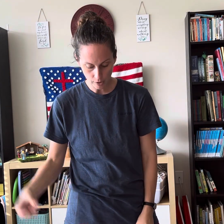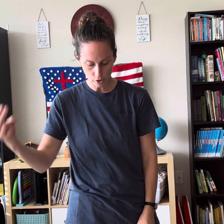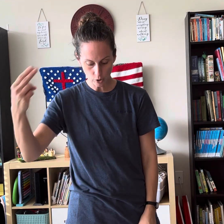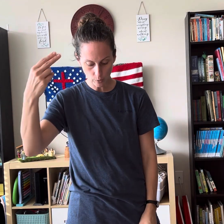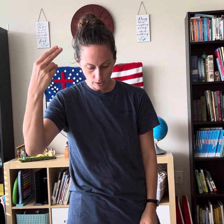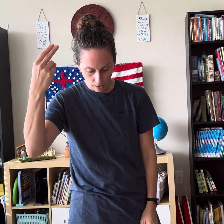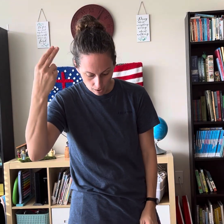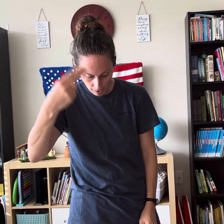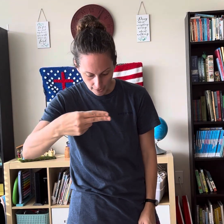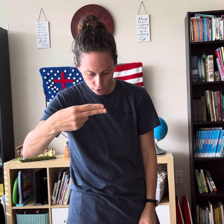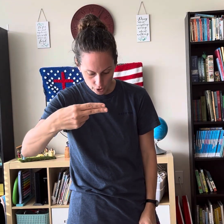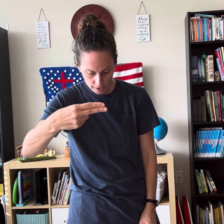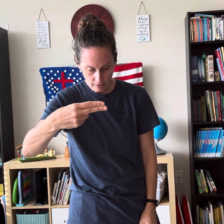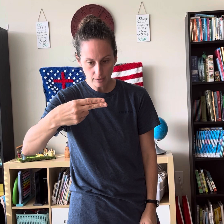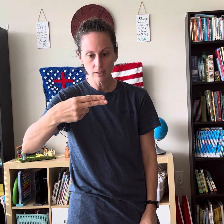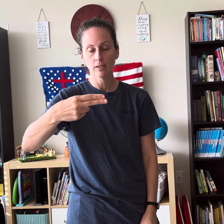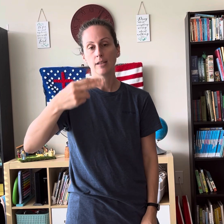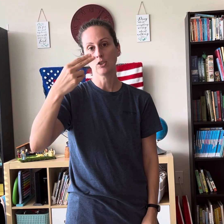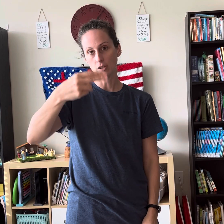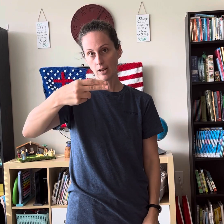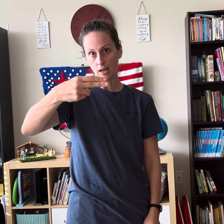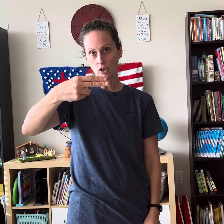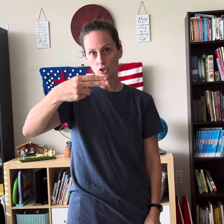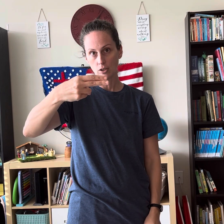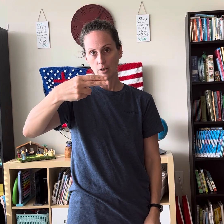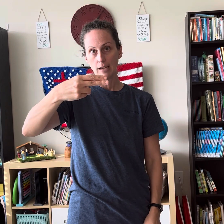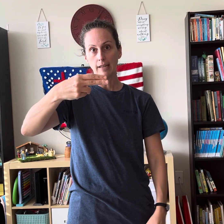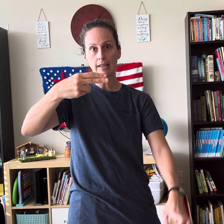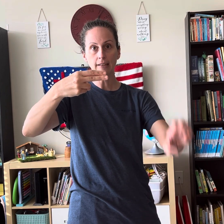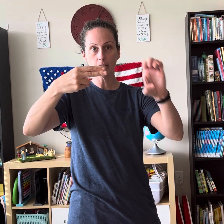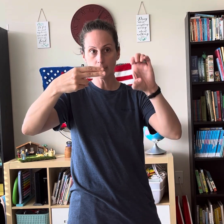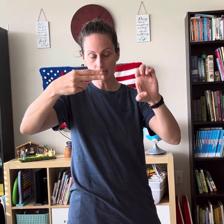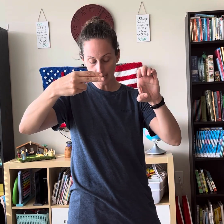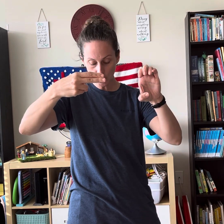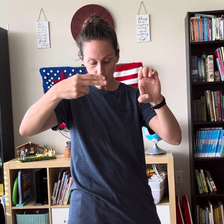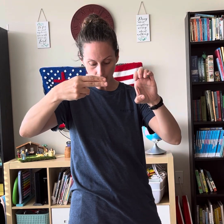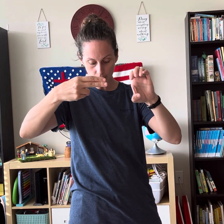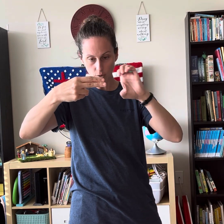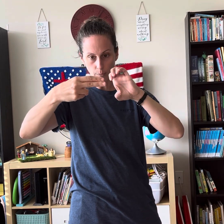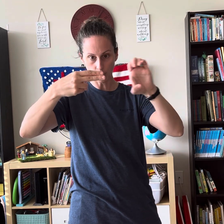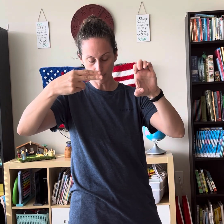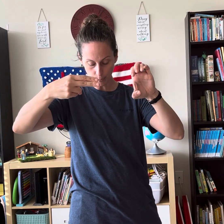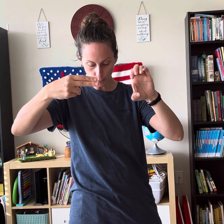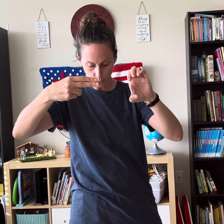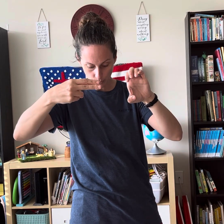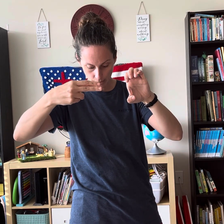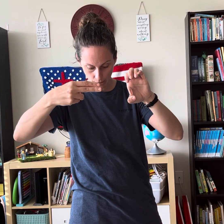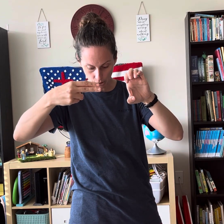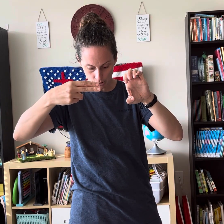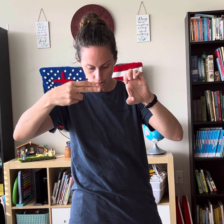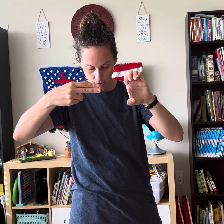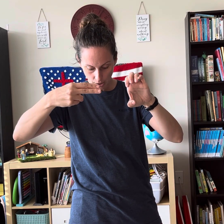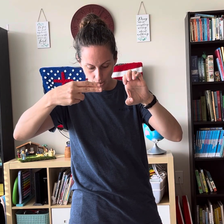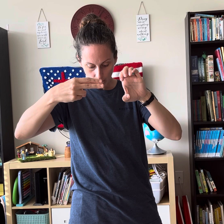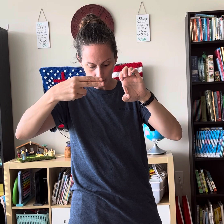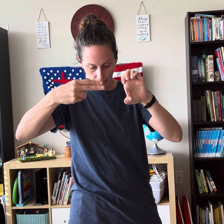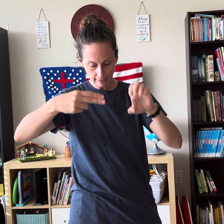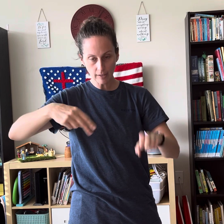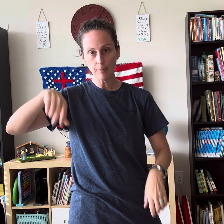do hydrogen, it's just an H. Helium is an HE, so we'll put up both of those letters. Lithium is